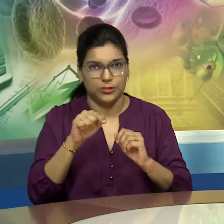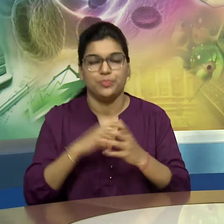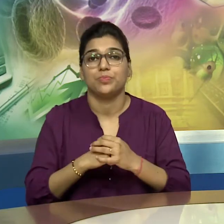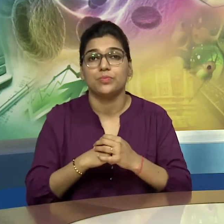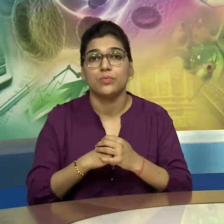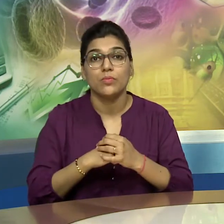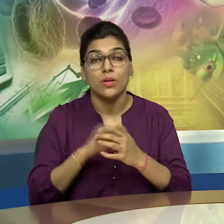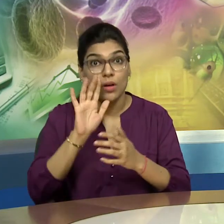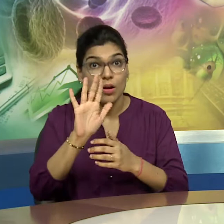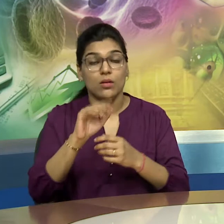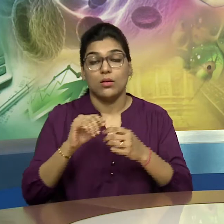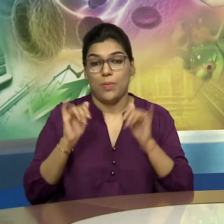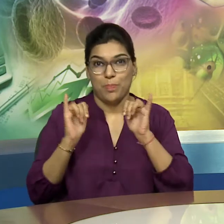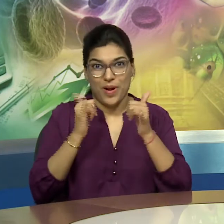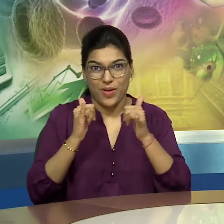like the first word is I didn't play,